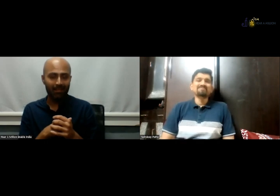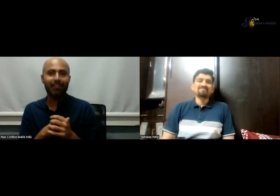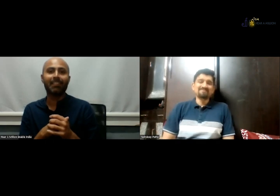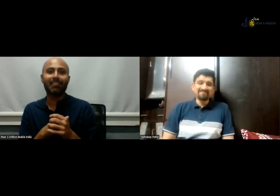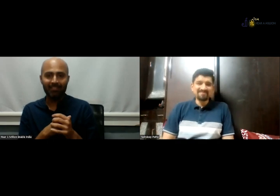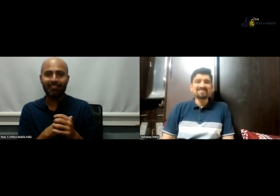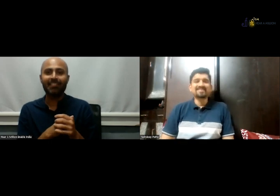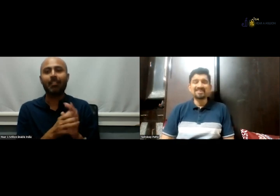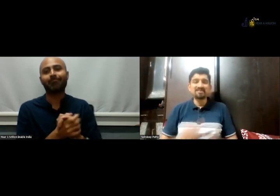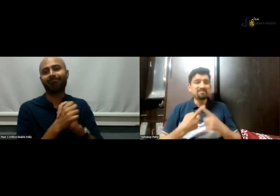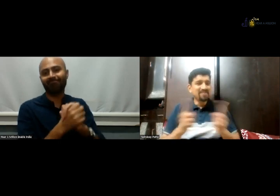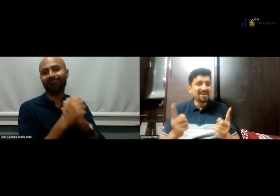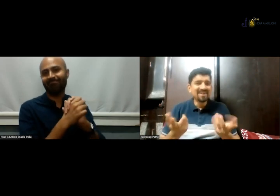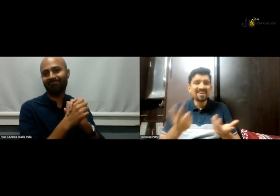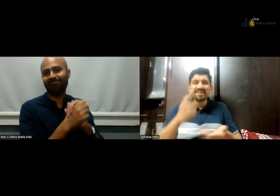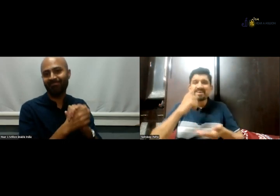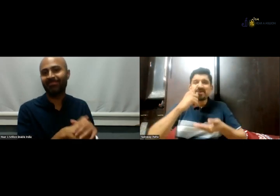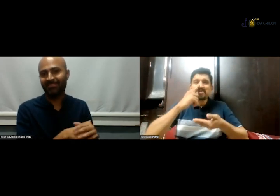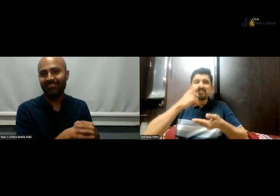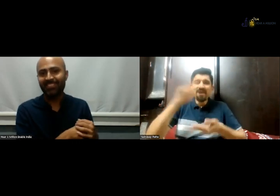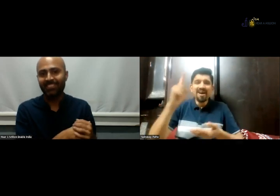marks in English.